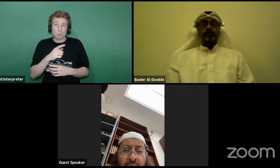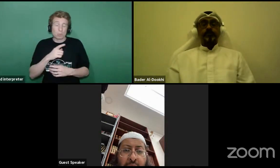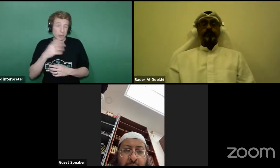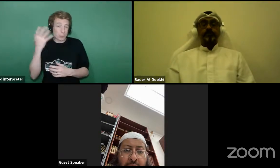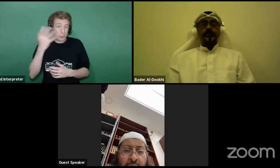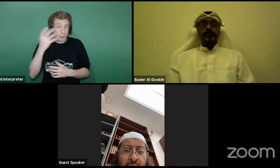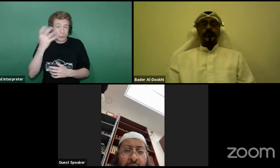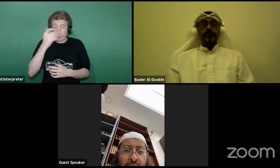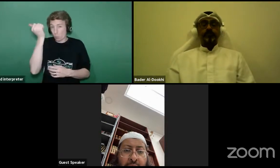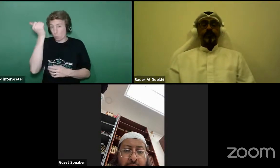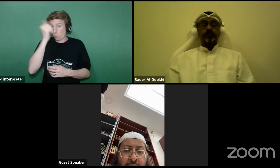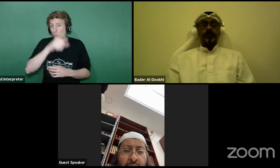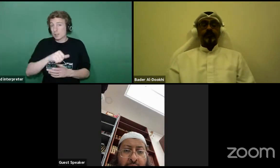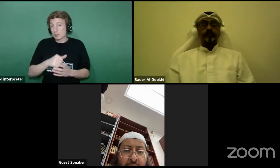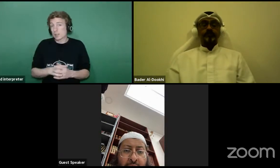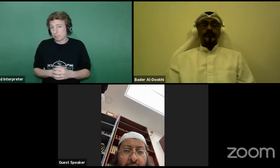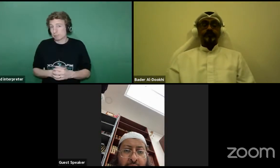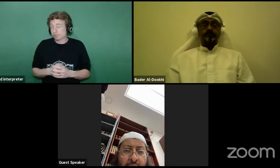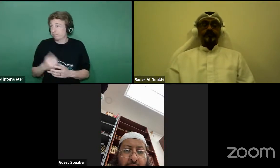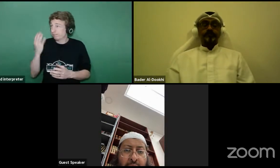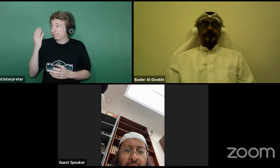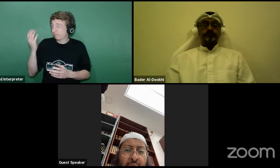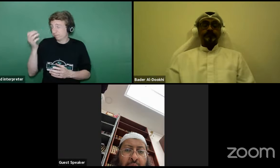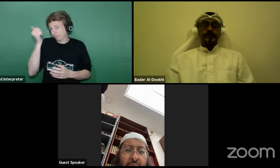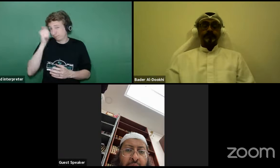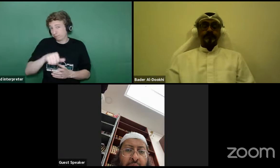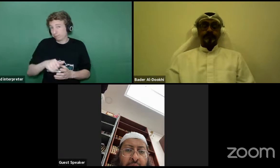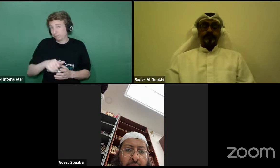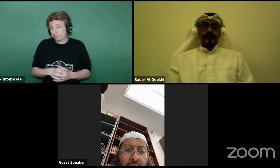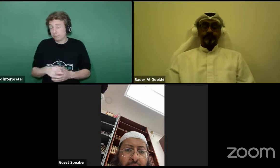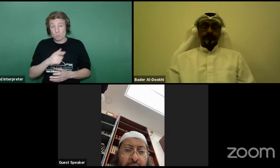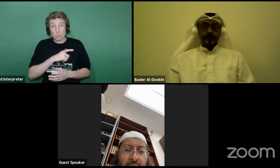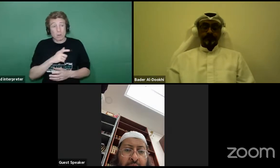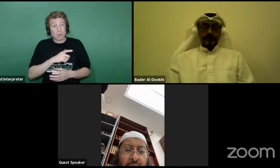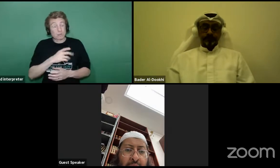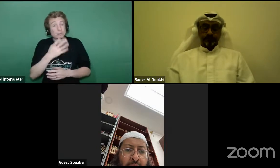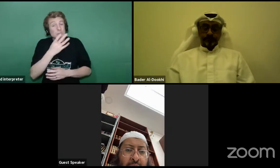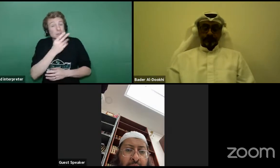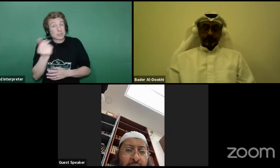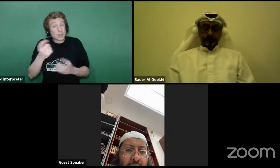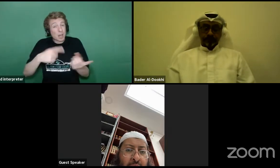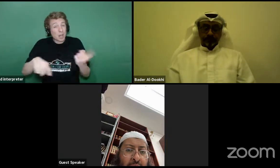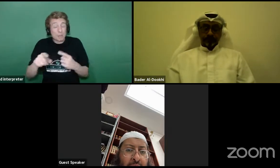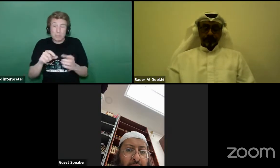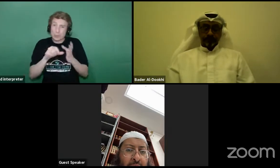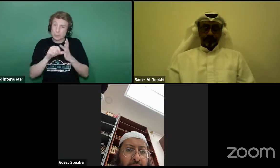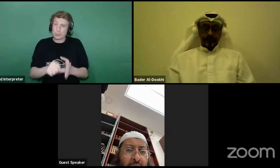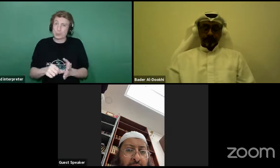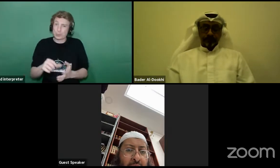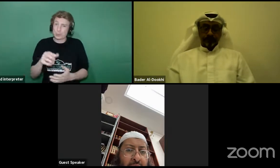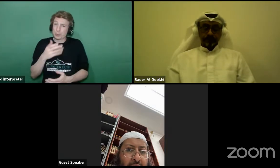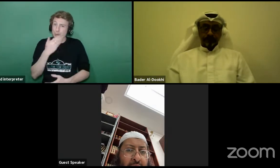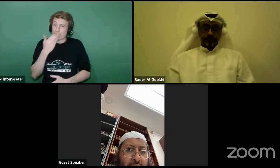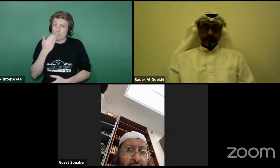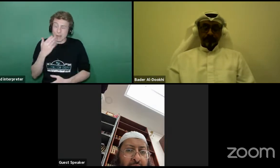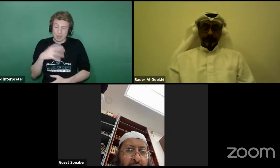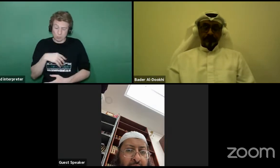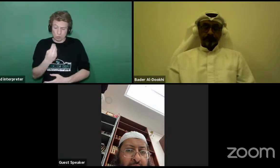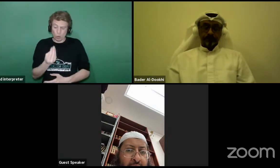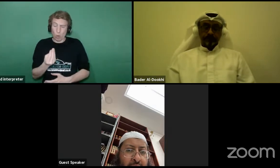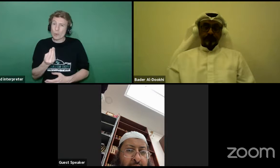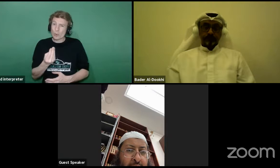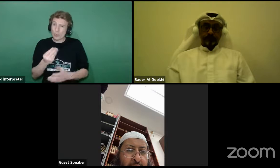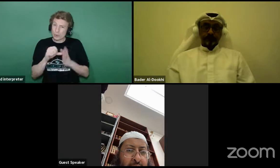to the difficulty that the souls can find with fasting, and due to this, Allah prepared